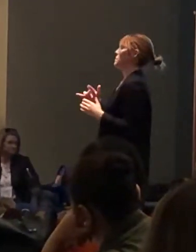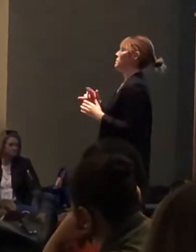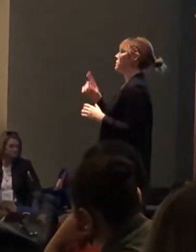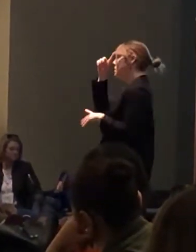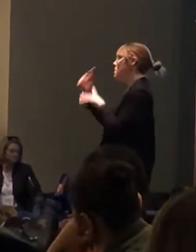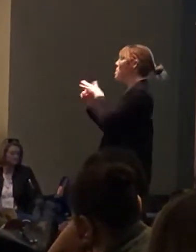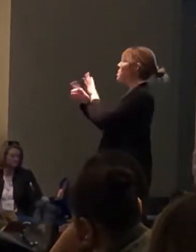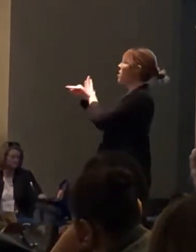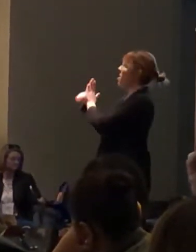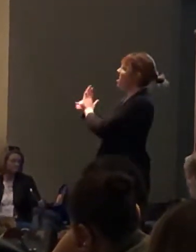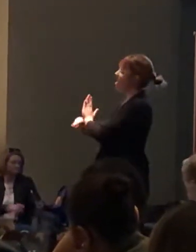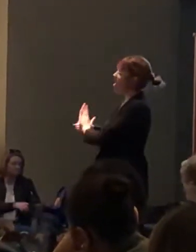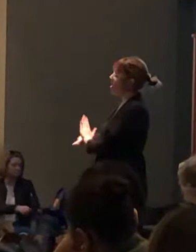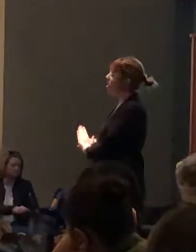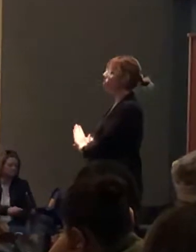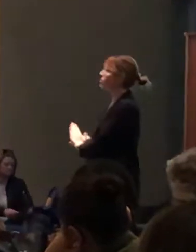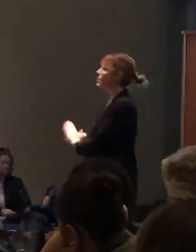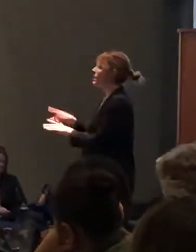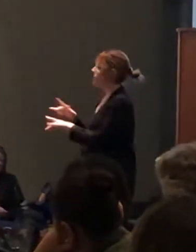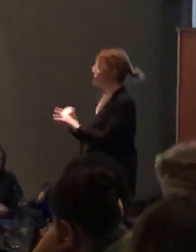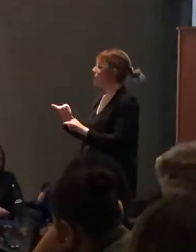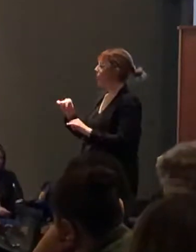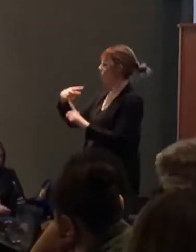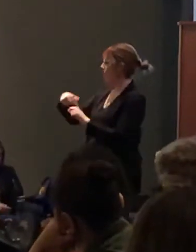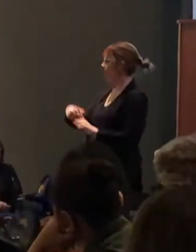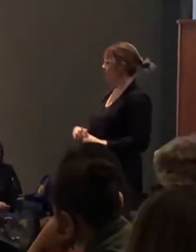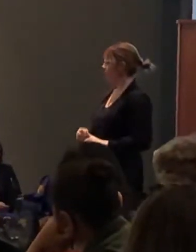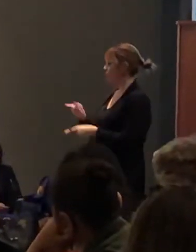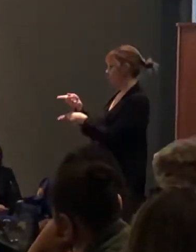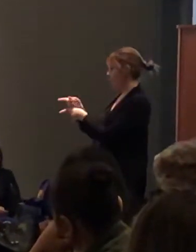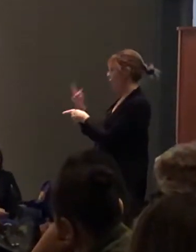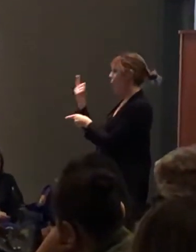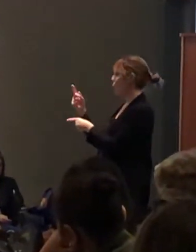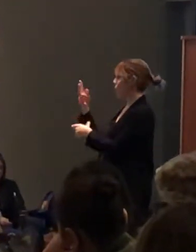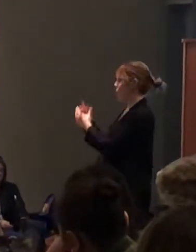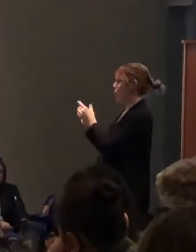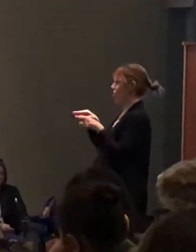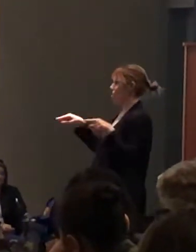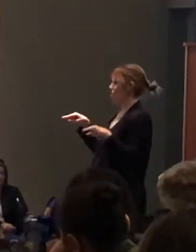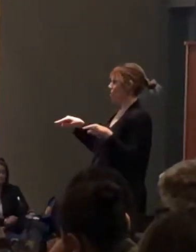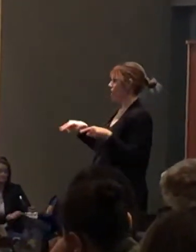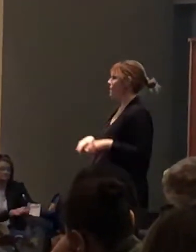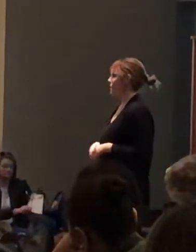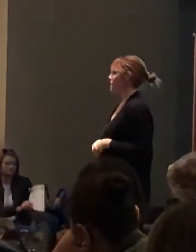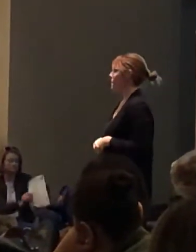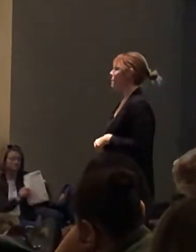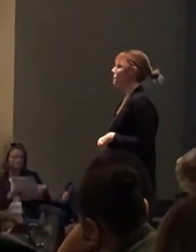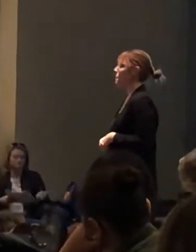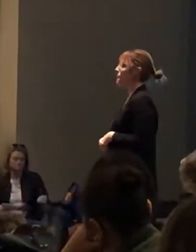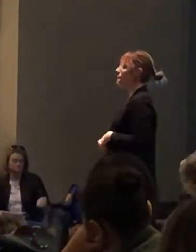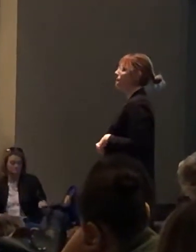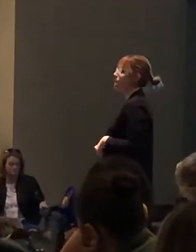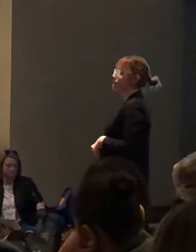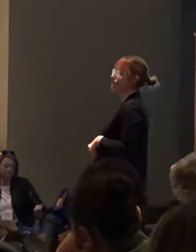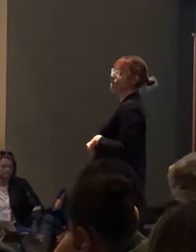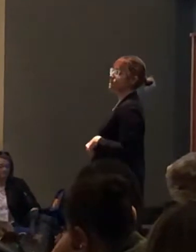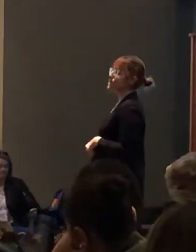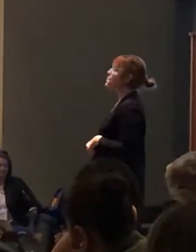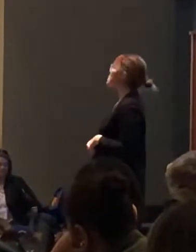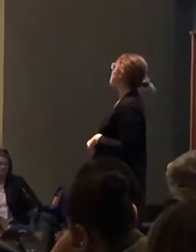negative connotations, but there's always another side to it, right? There's always another side to it.